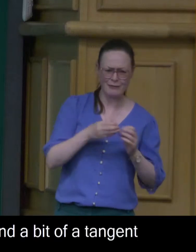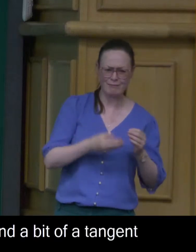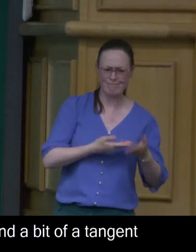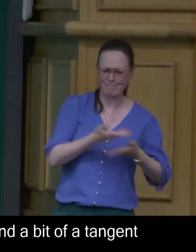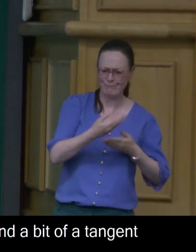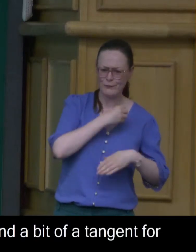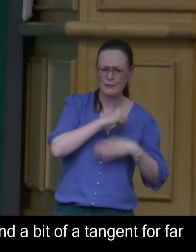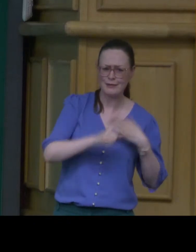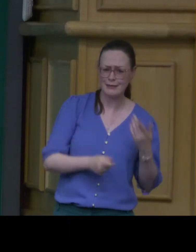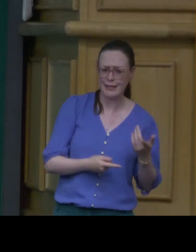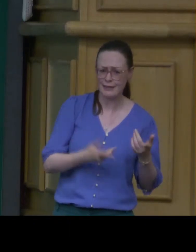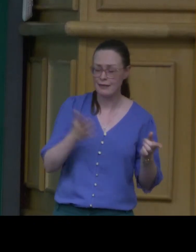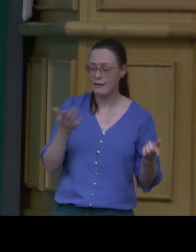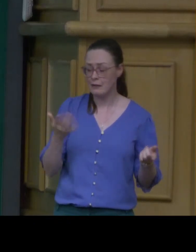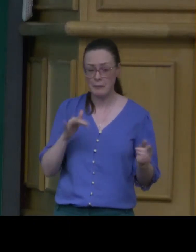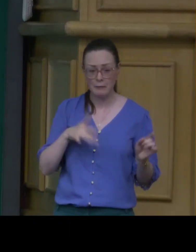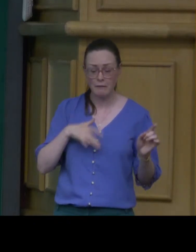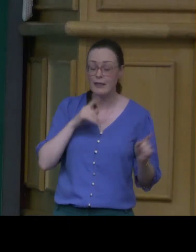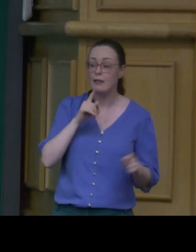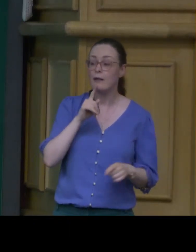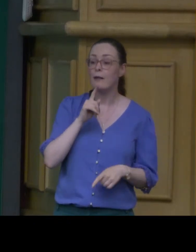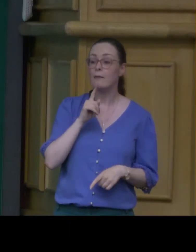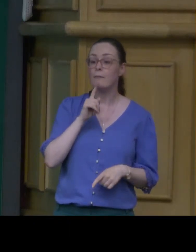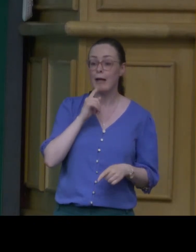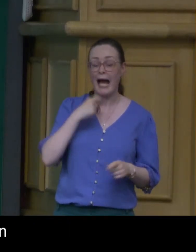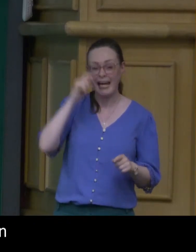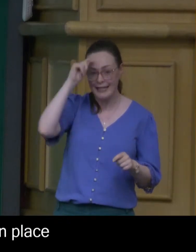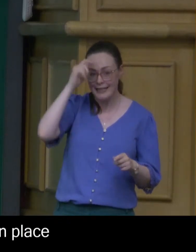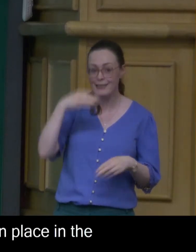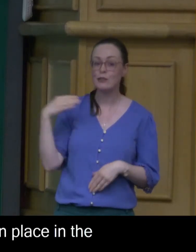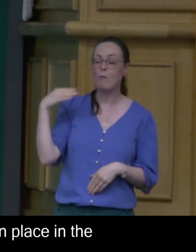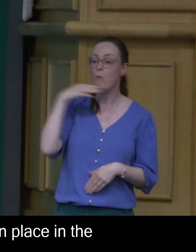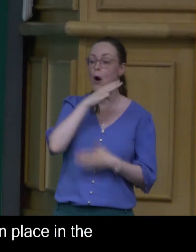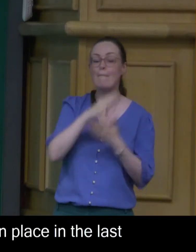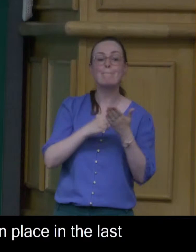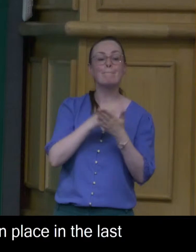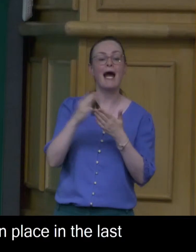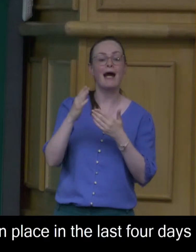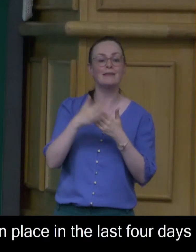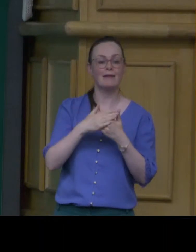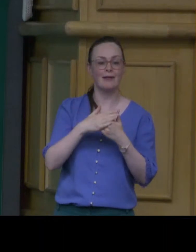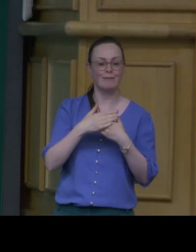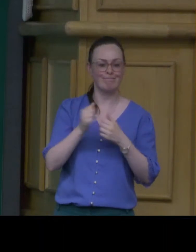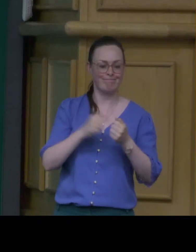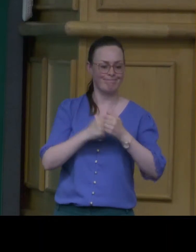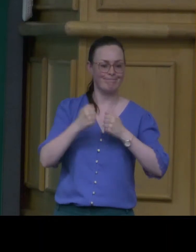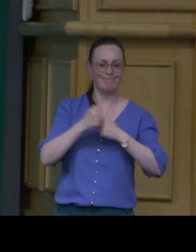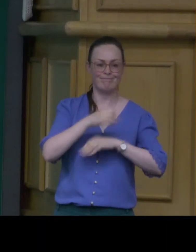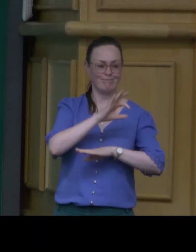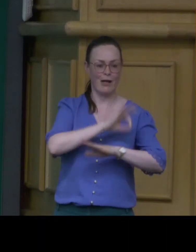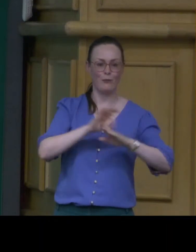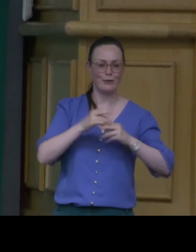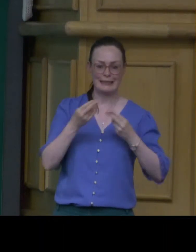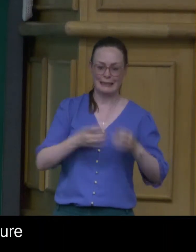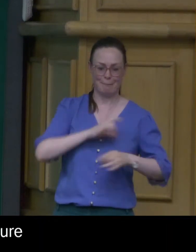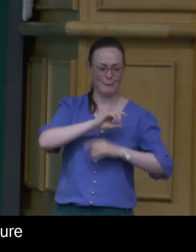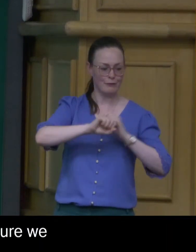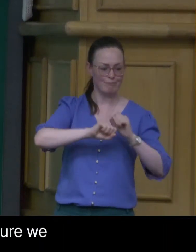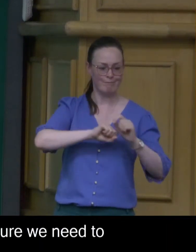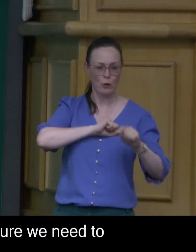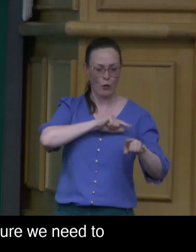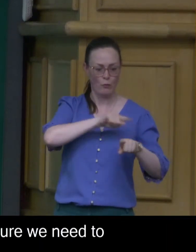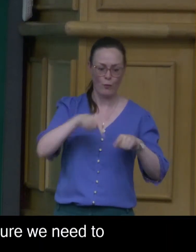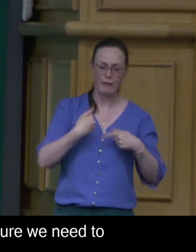no doubt have taken place in the last 4 days, I think it's an important part of the architecture we need to maintain ourselves